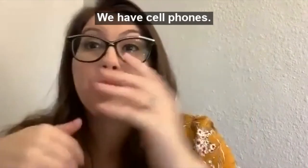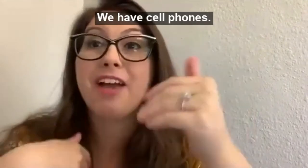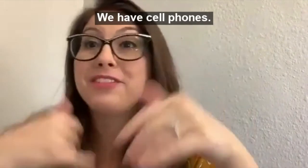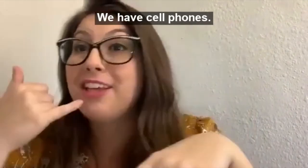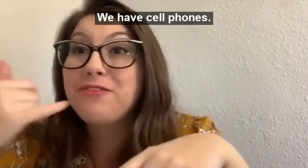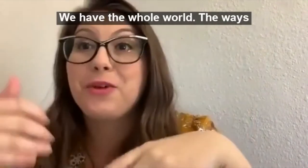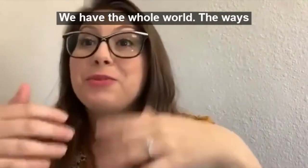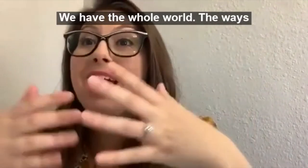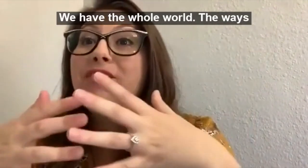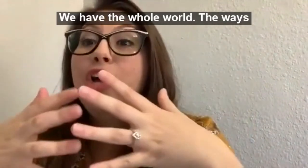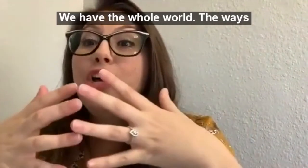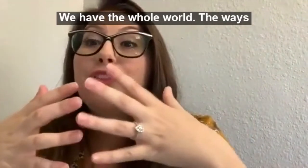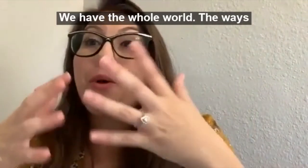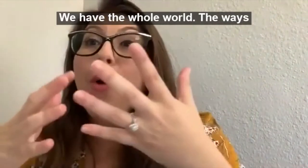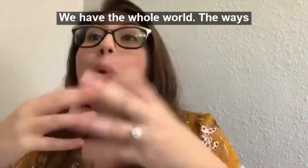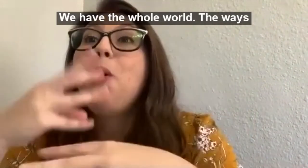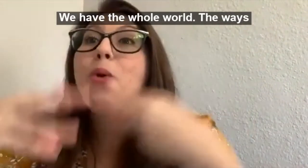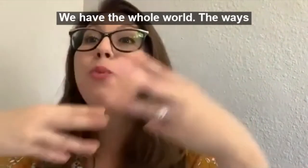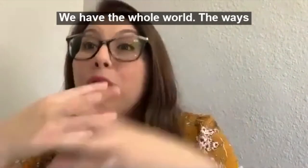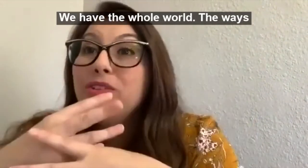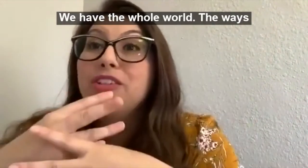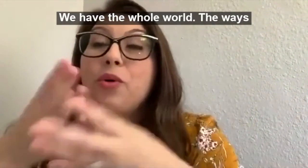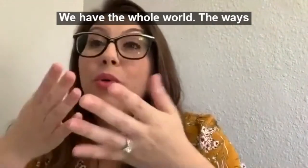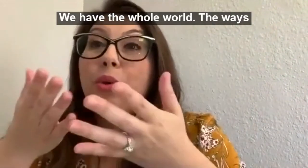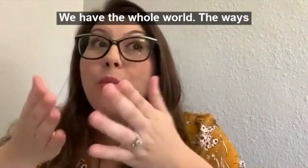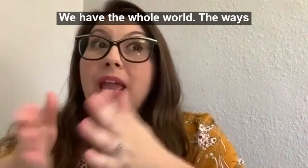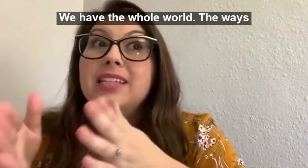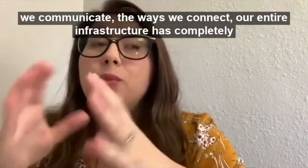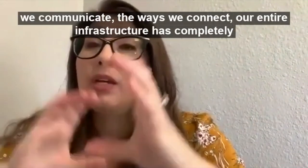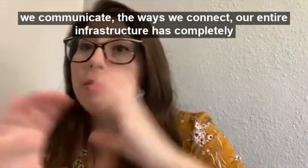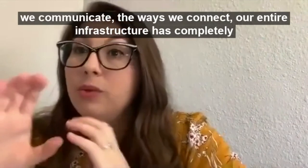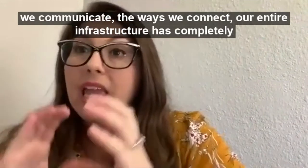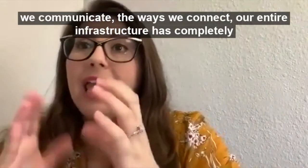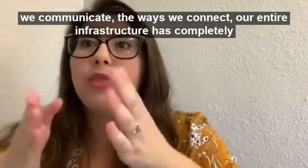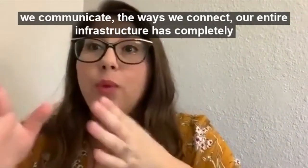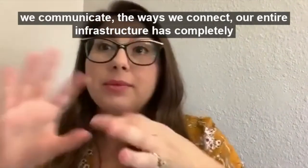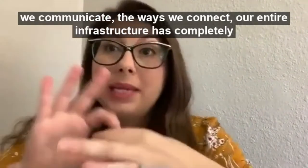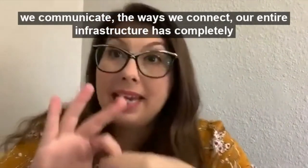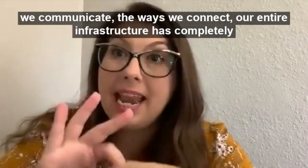have cell phones. We have the whole world, the ways we communicate, the ways we